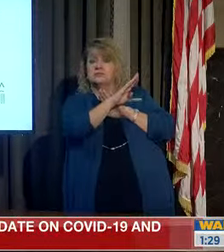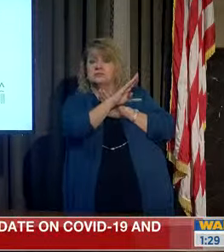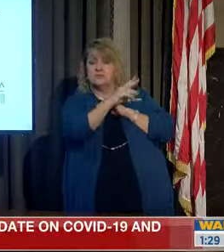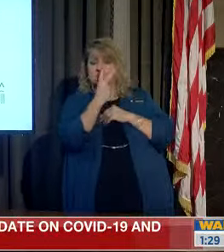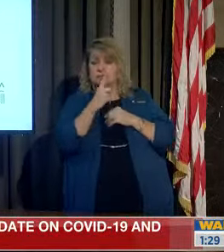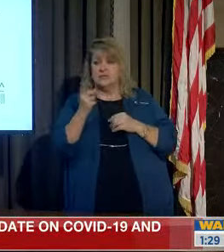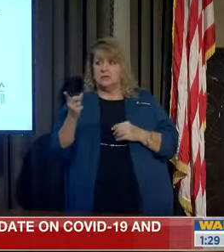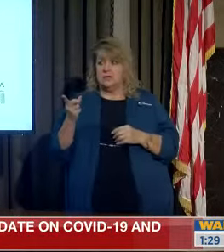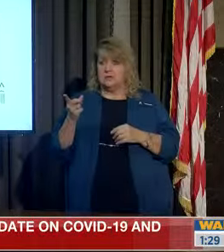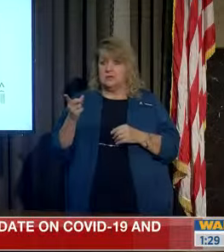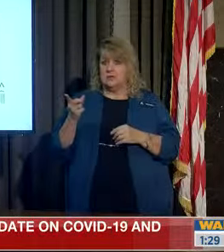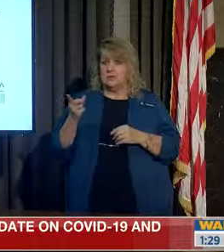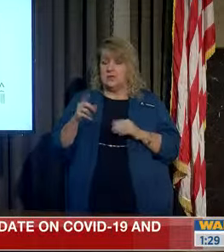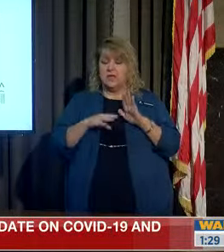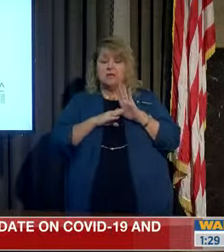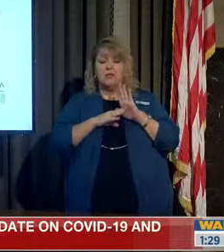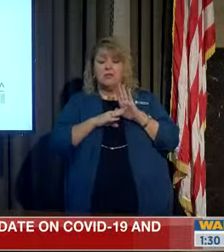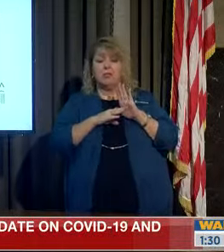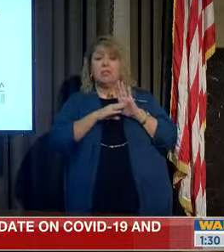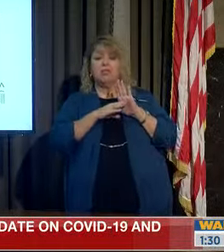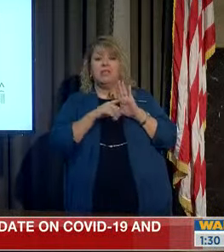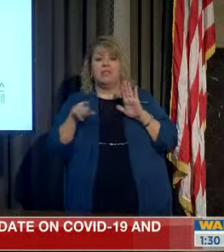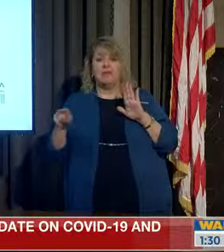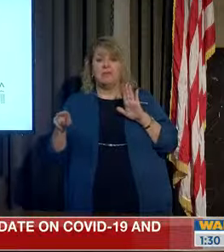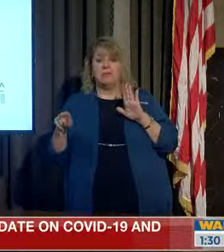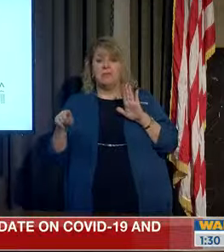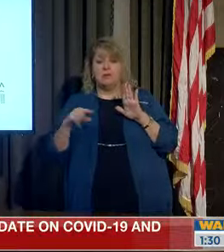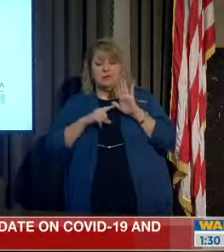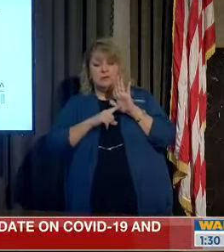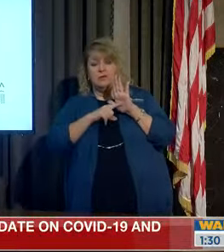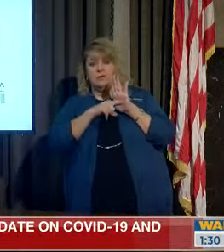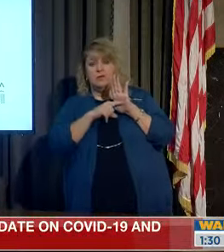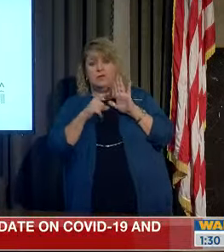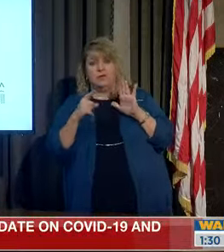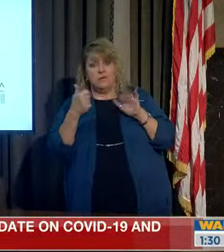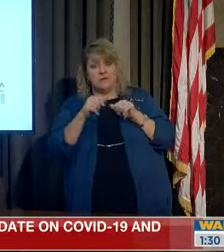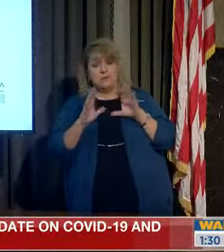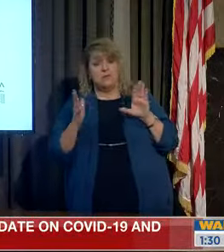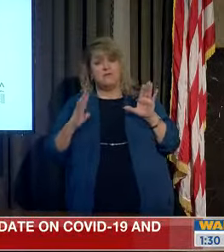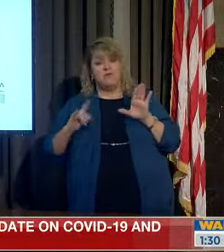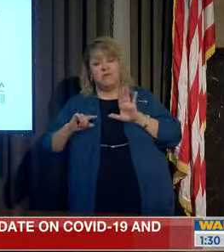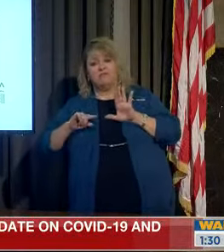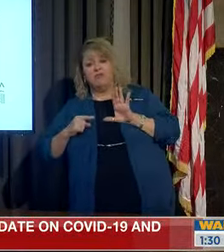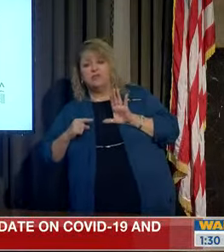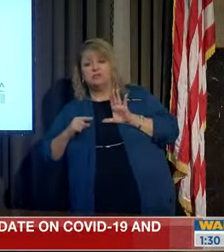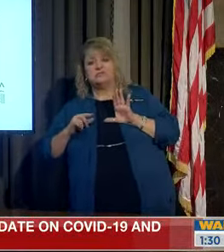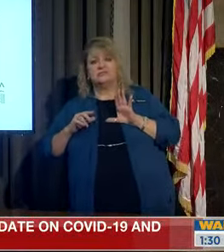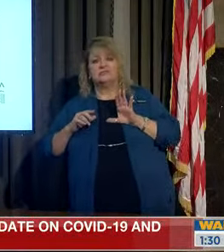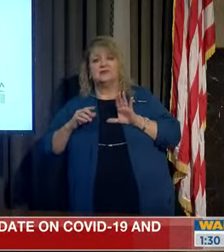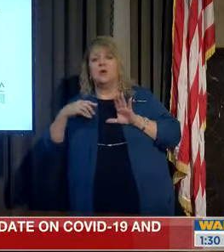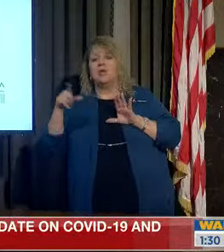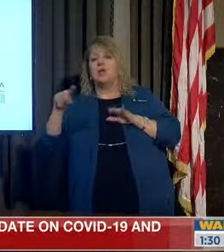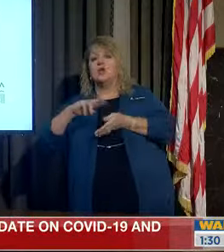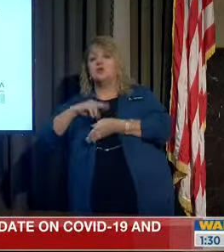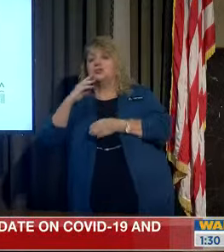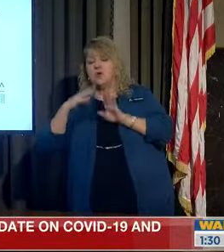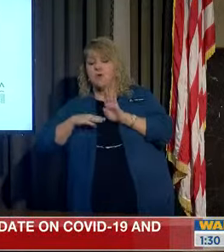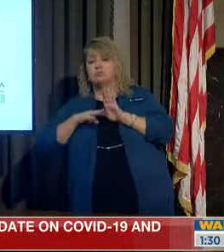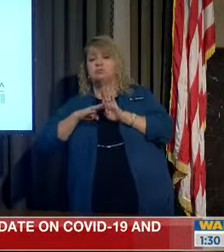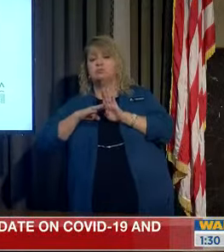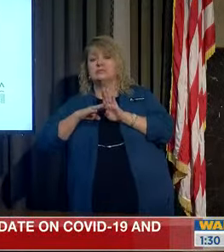that that increase on the far right of that graph is far smaller than it was the prior 3 surges because of the protection